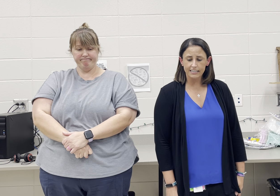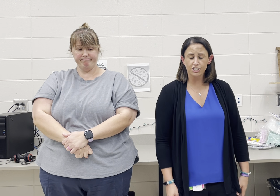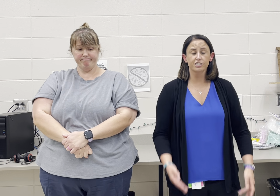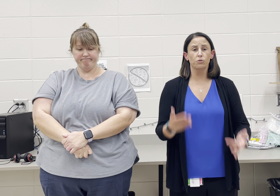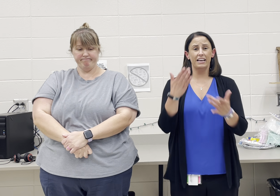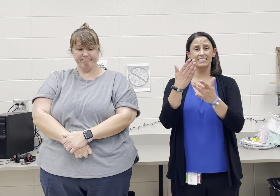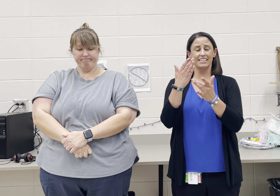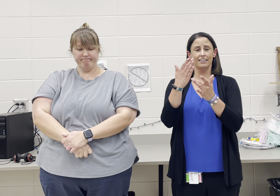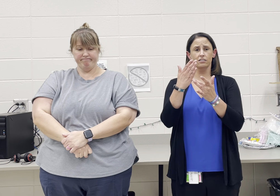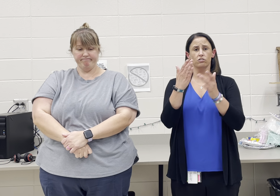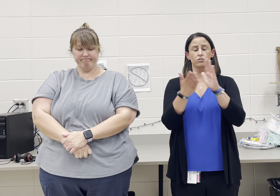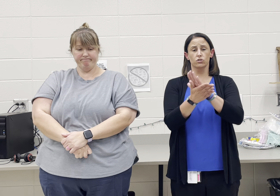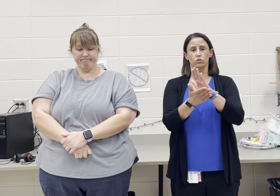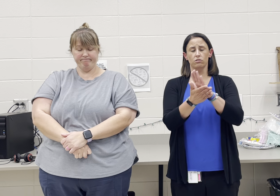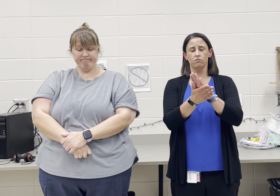Technician, so we had technical school,